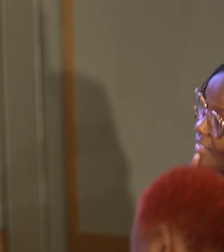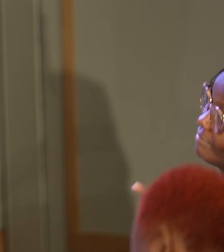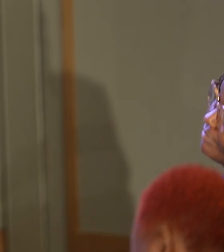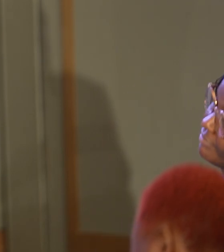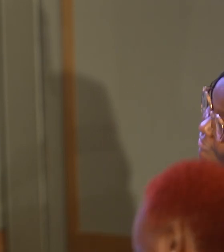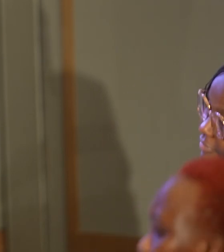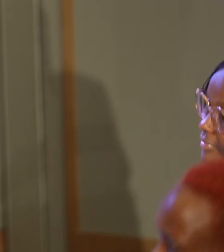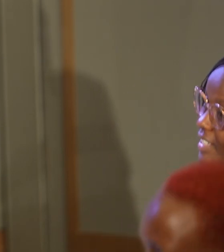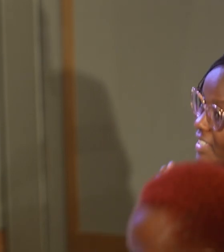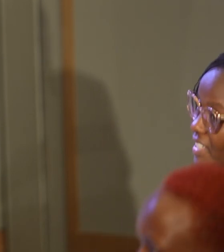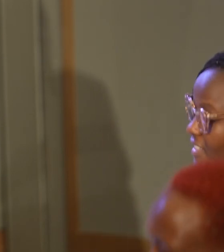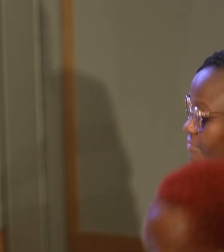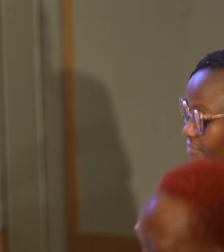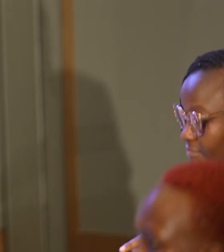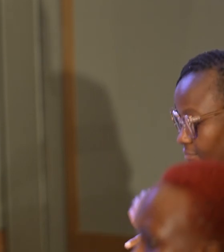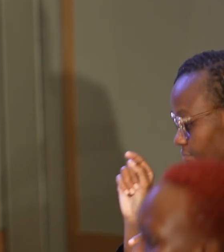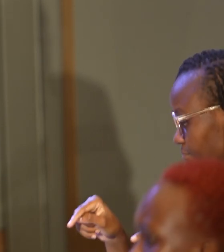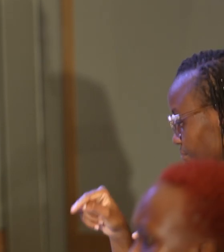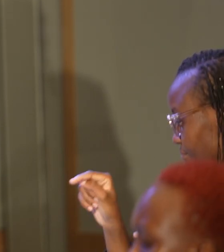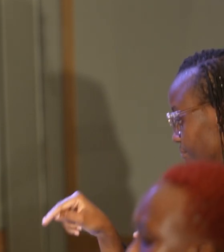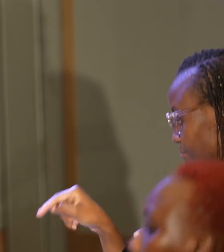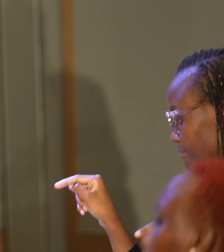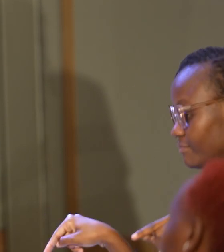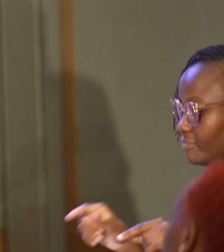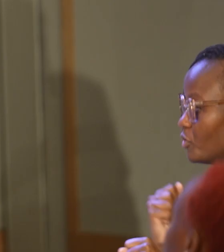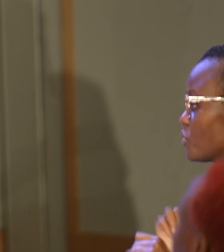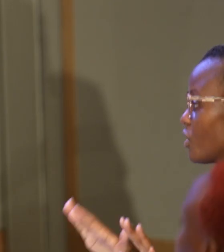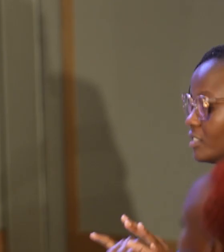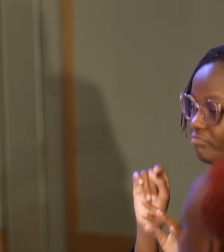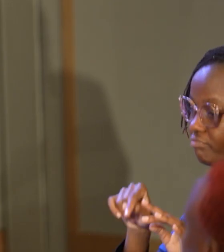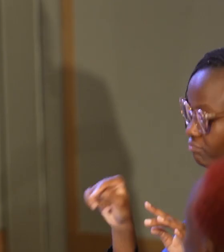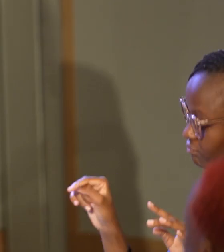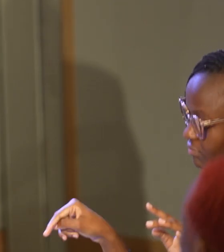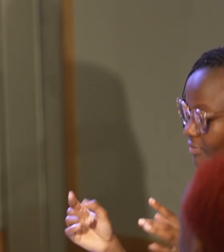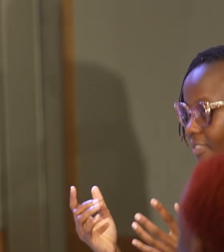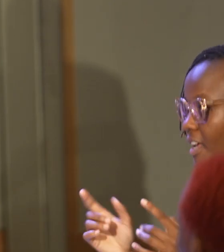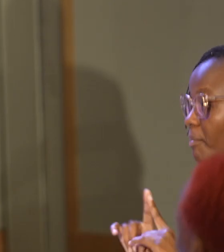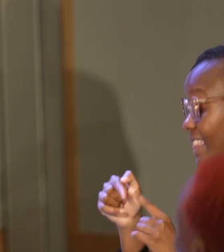are not easy things to do. They should budget for that.